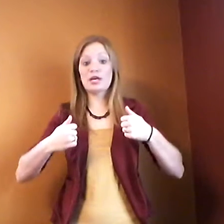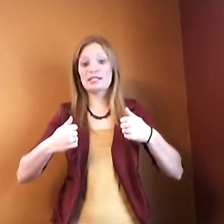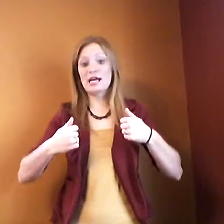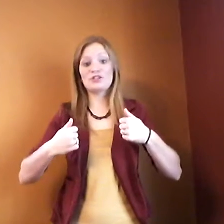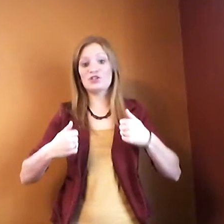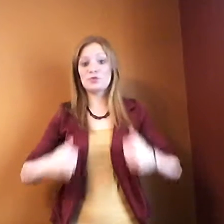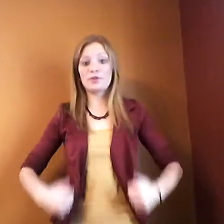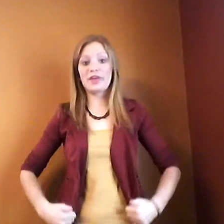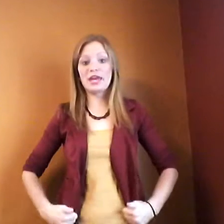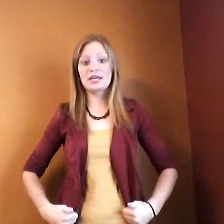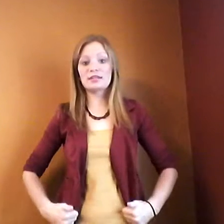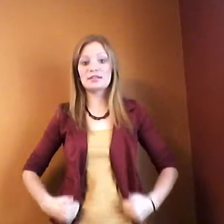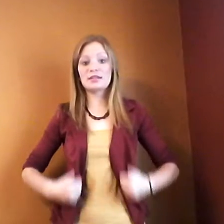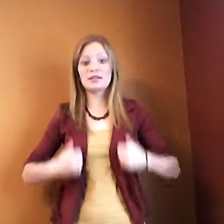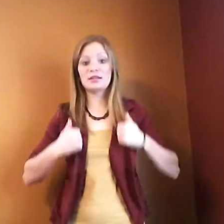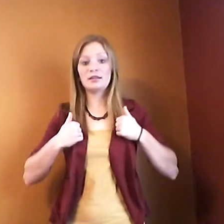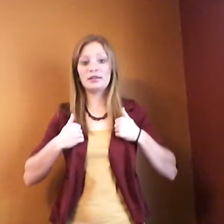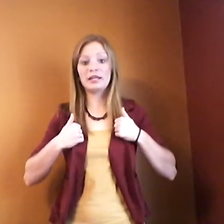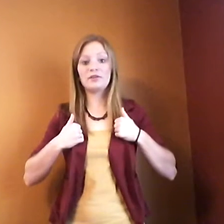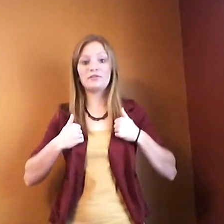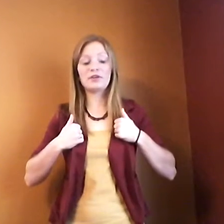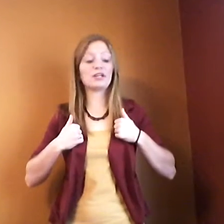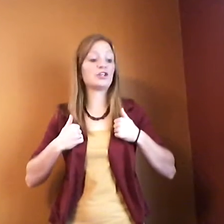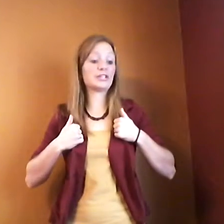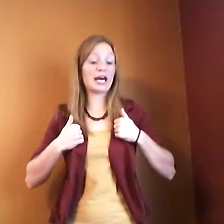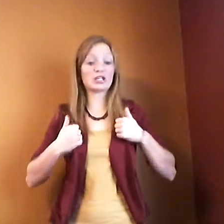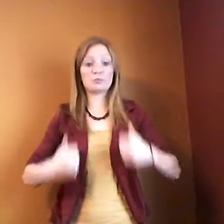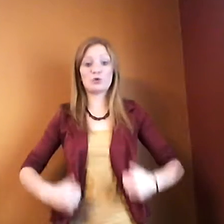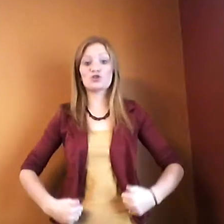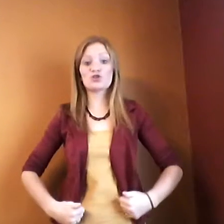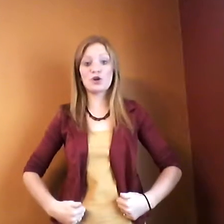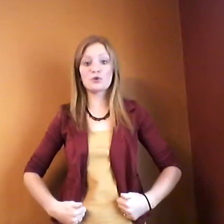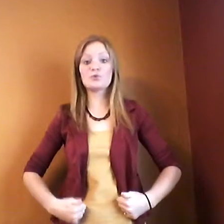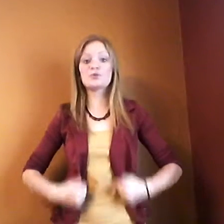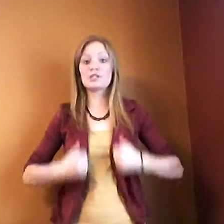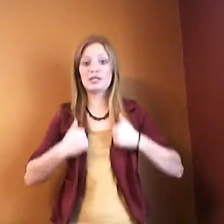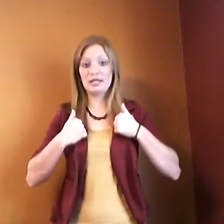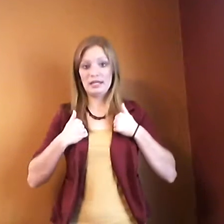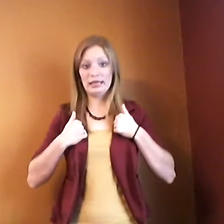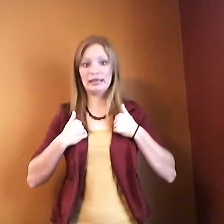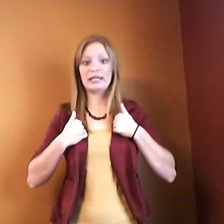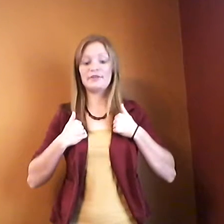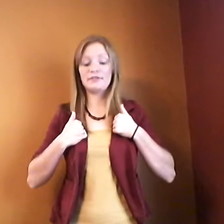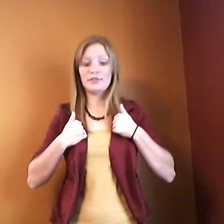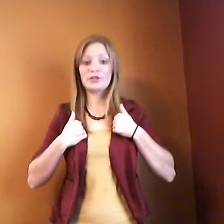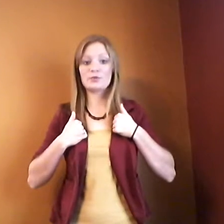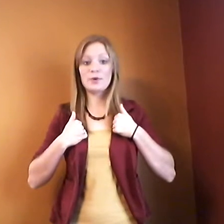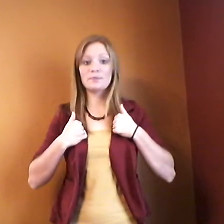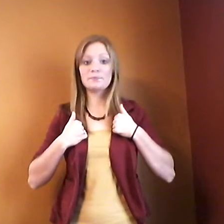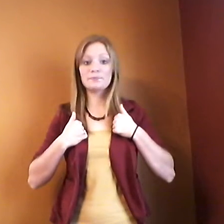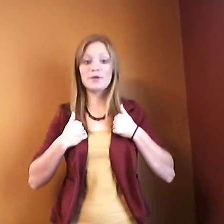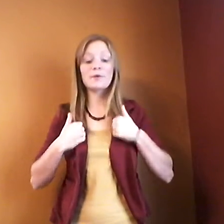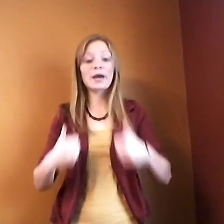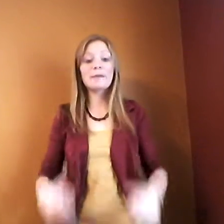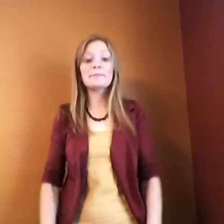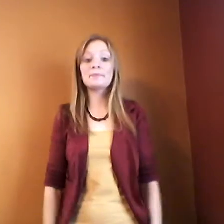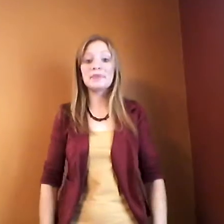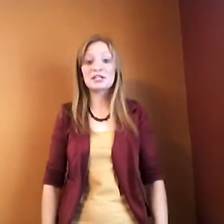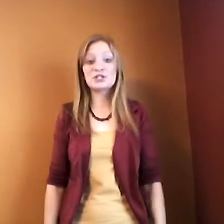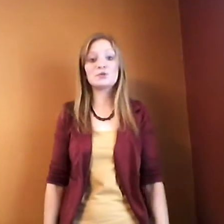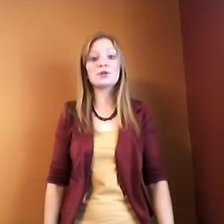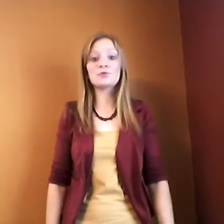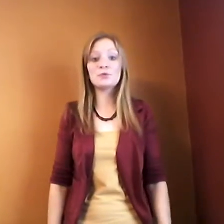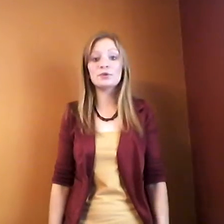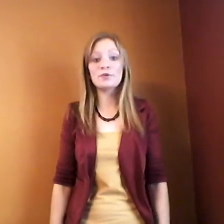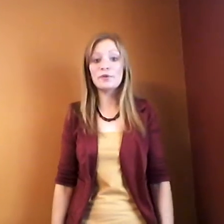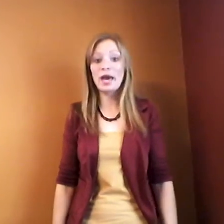sign just with A's, live, and your textbook shows live, this one. Okay, that's Unit 4